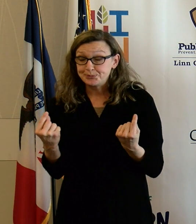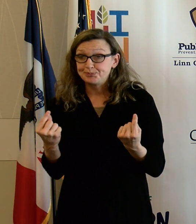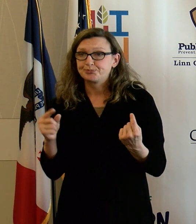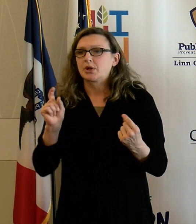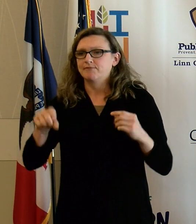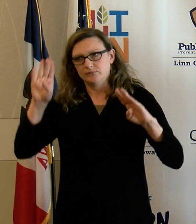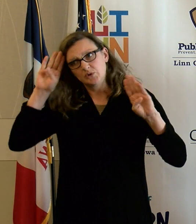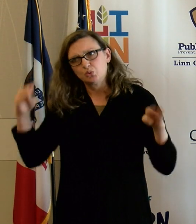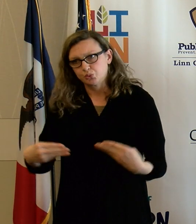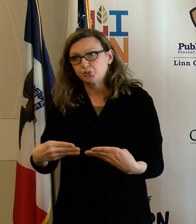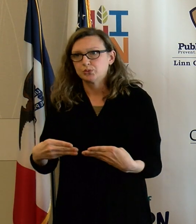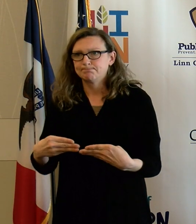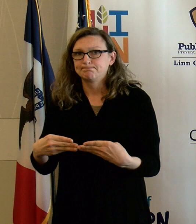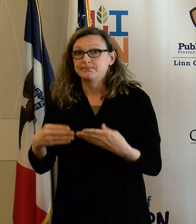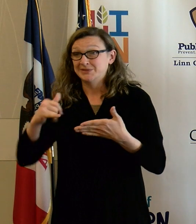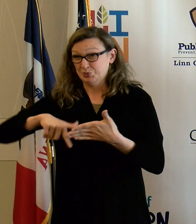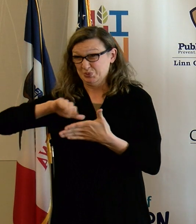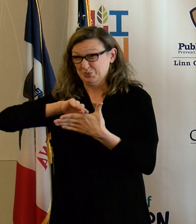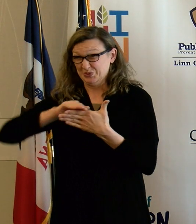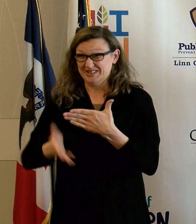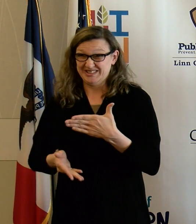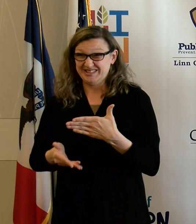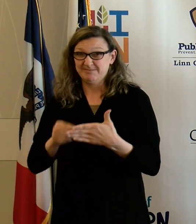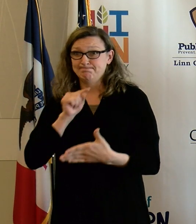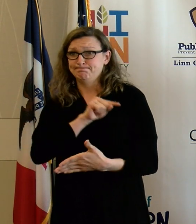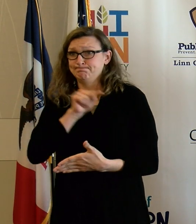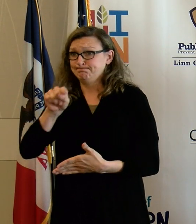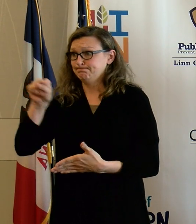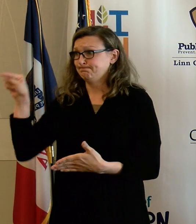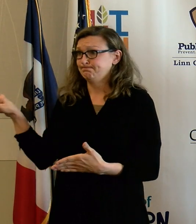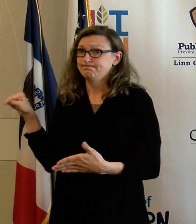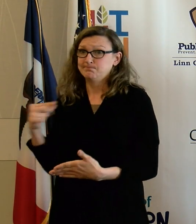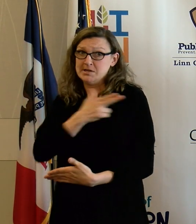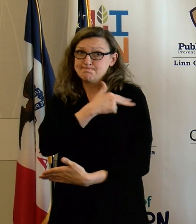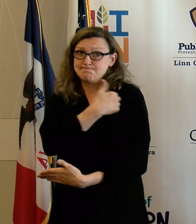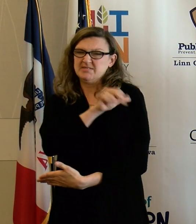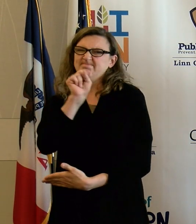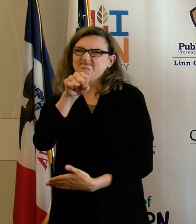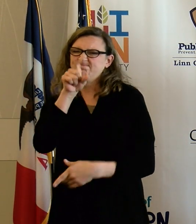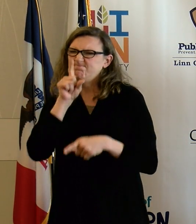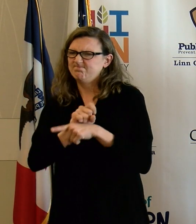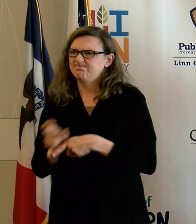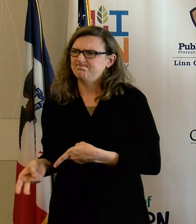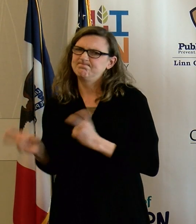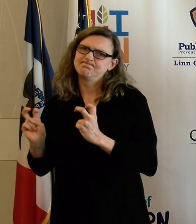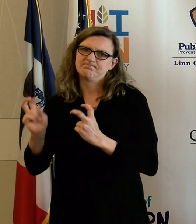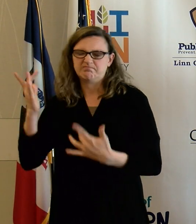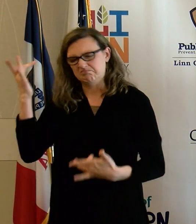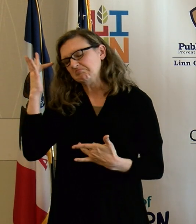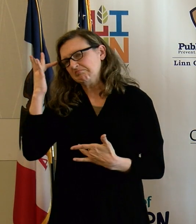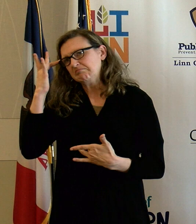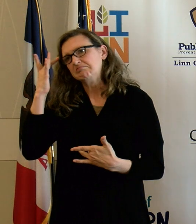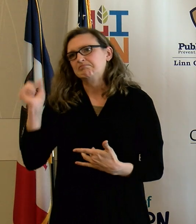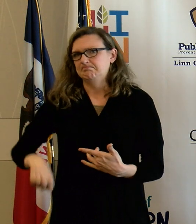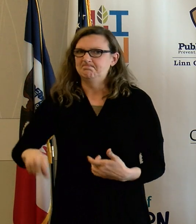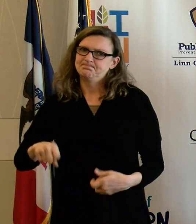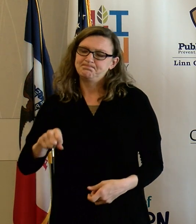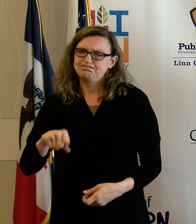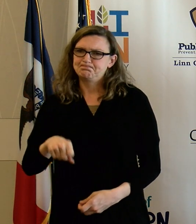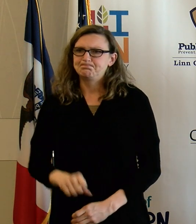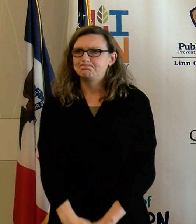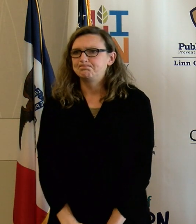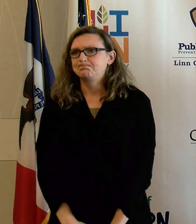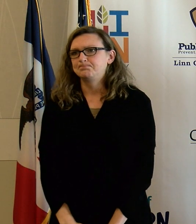Over the weekend, we had several hospitalizations due to COVID-19, and there are a few individuals